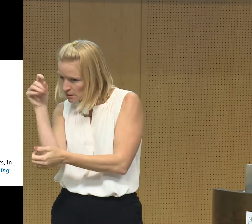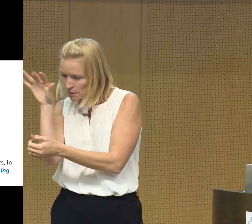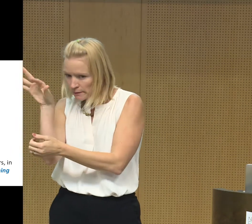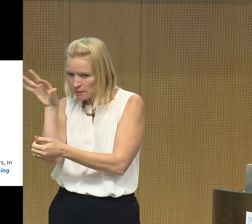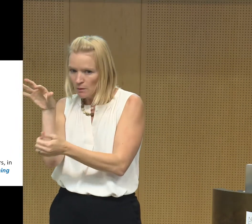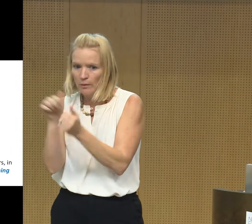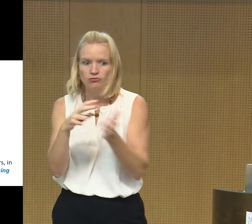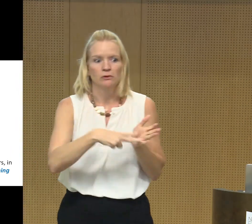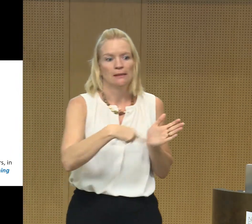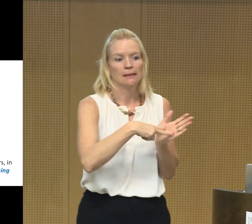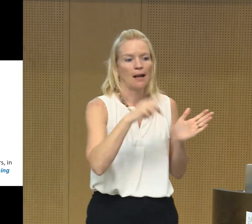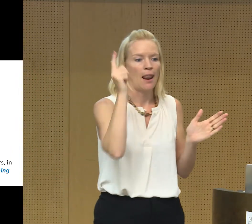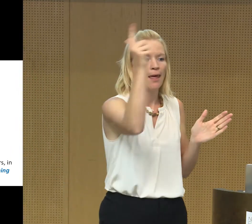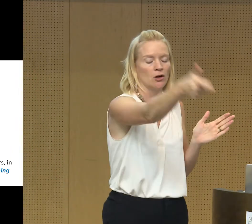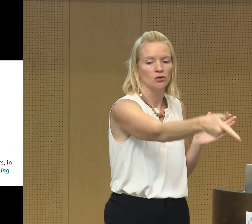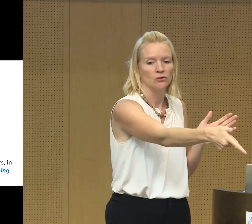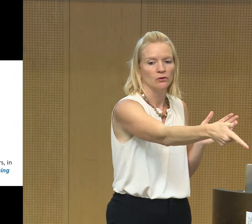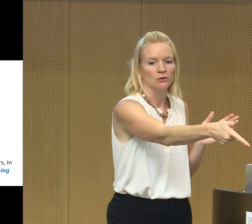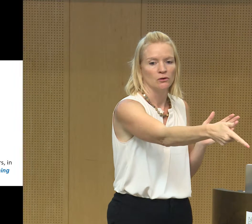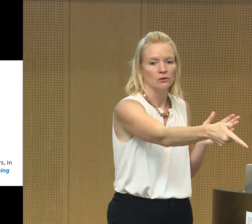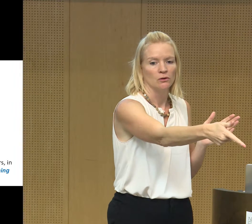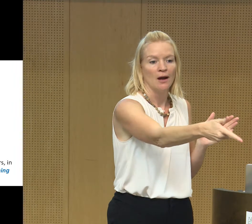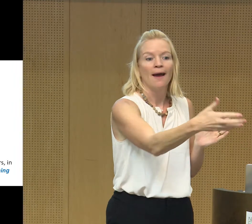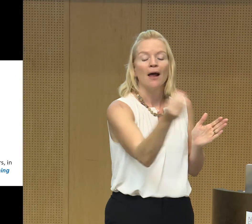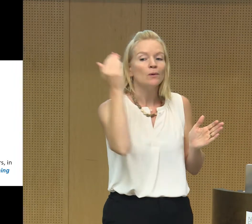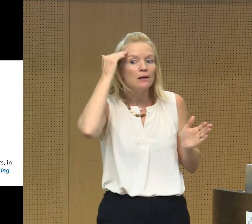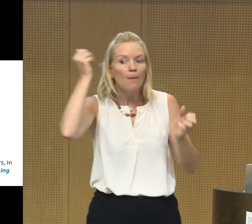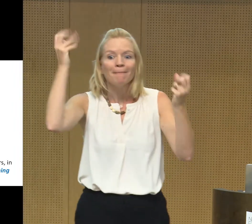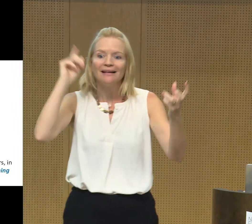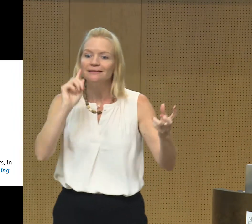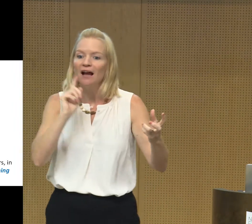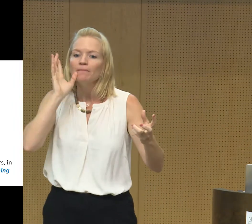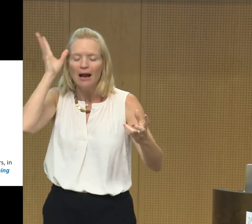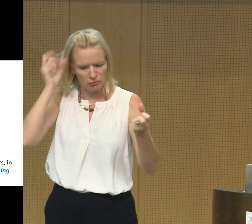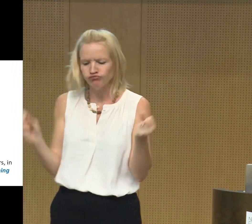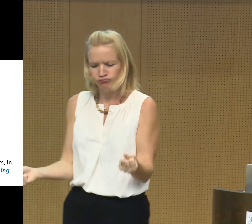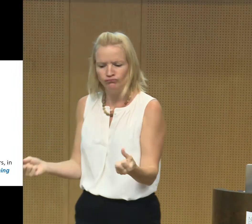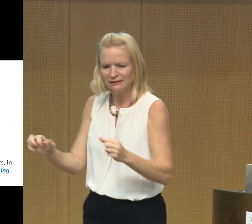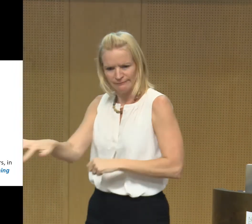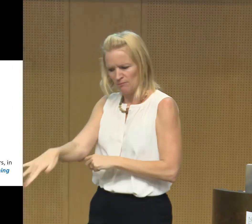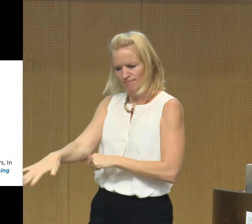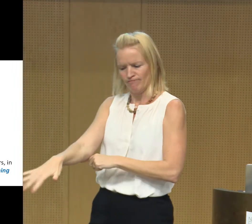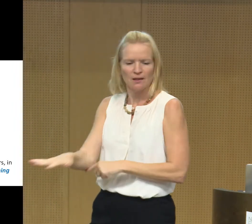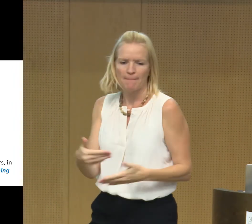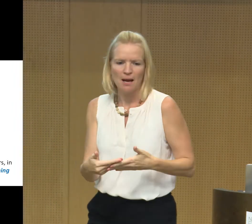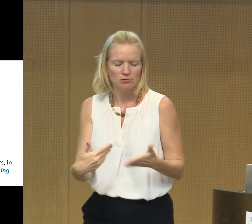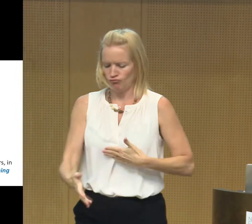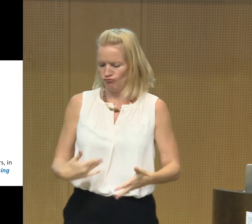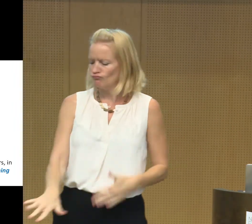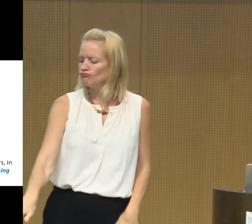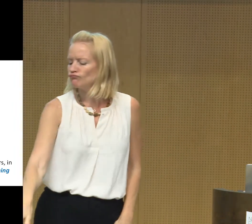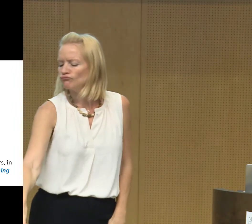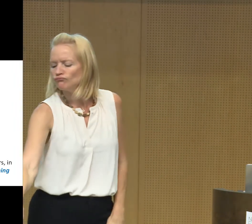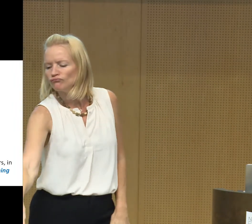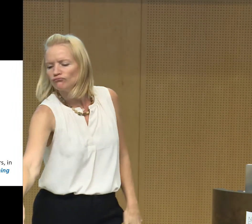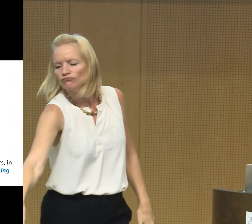And so he's finding a connection between fingerspelling sonority and reading skills later in